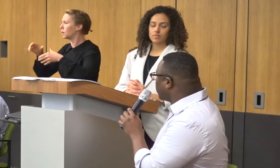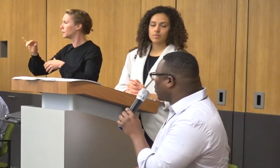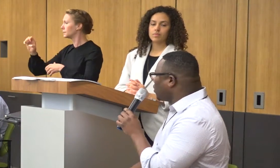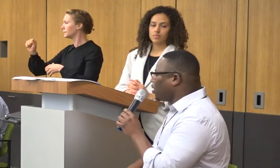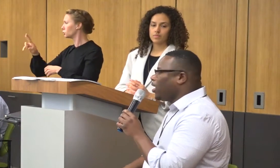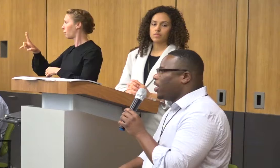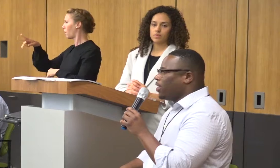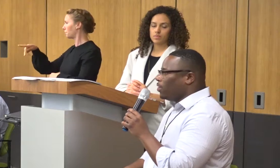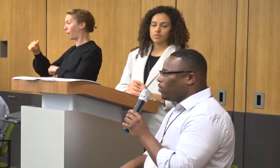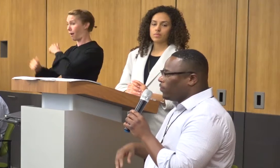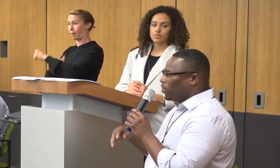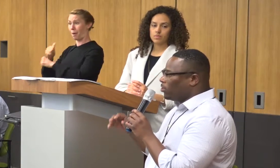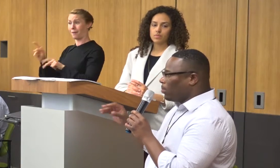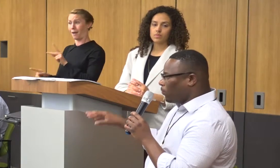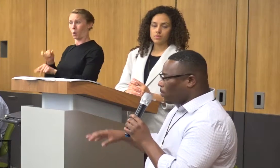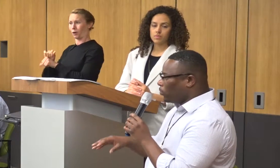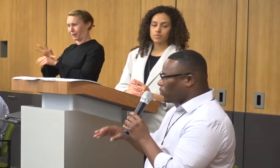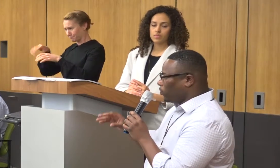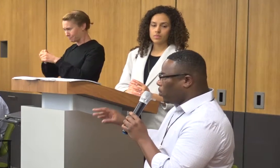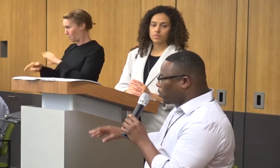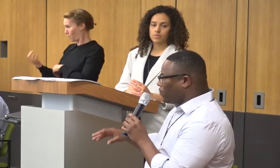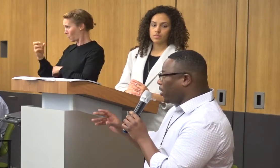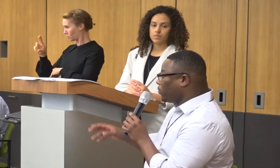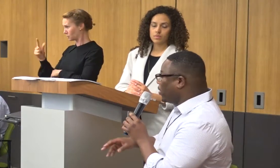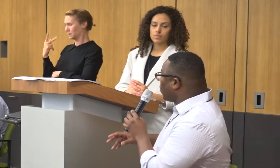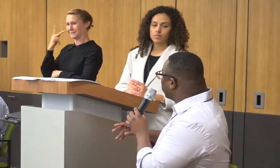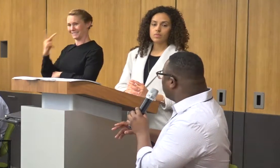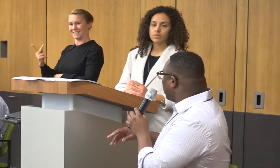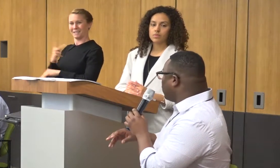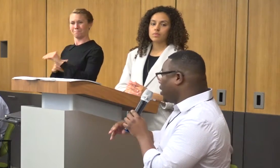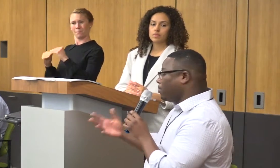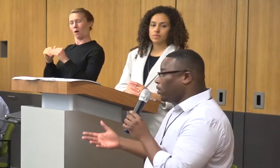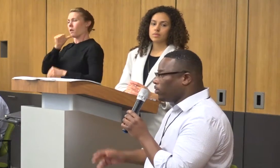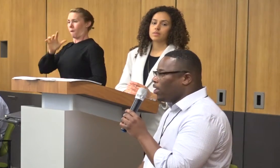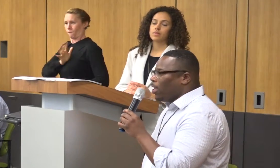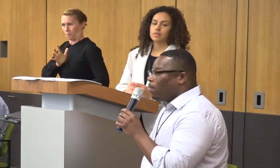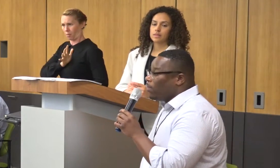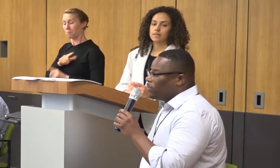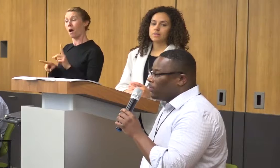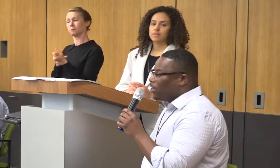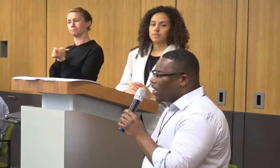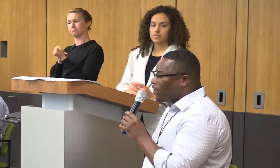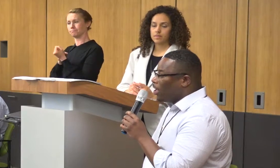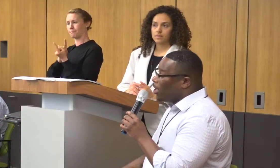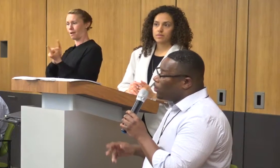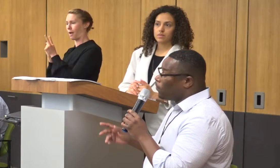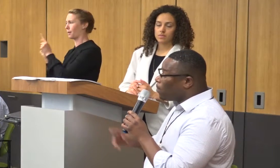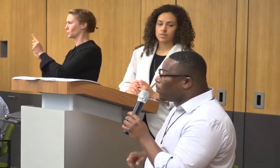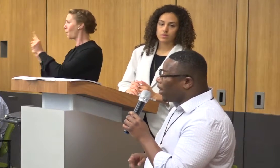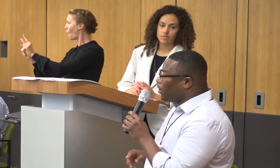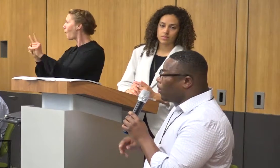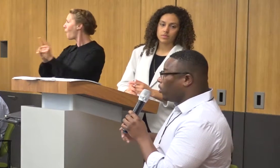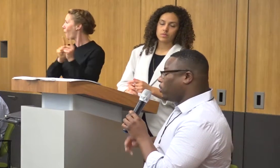at an organization, we've seen some informal sort of supportive mentoring networks being built. And we've also seen that in